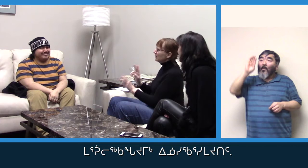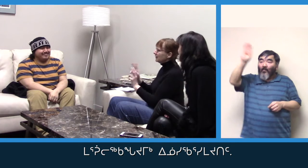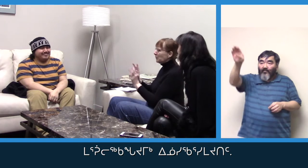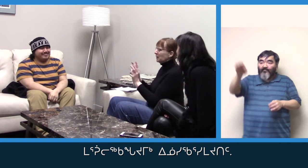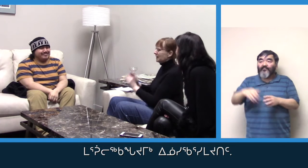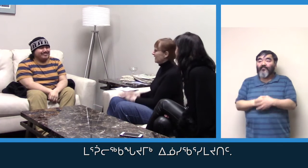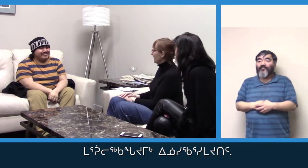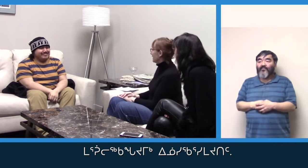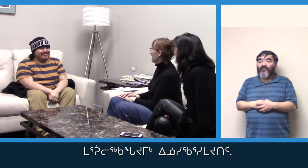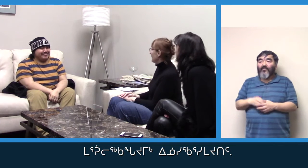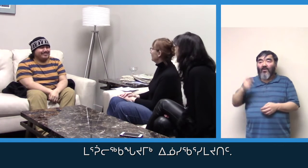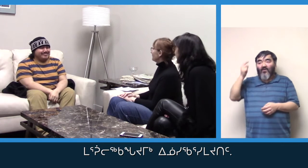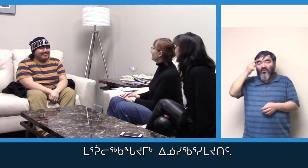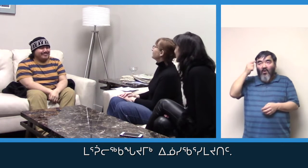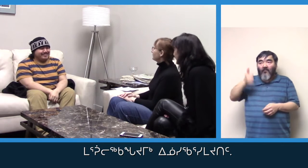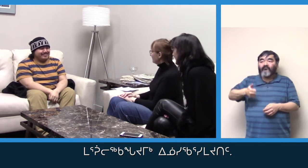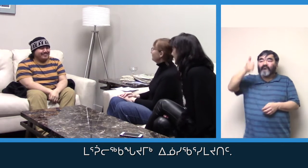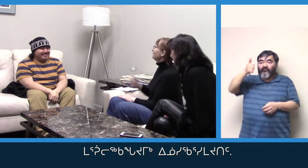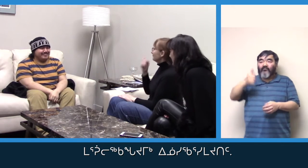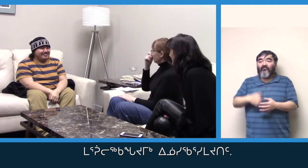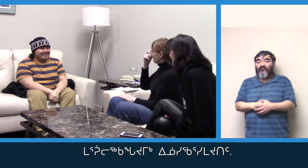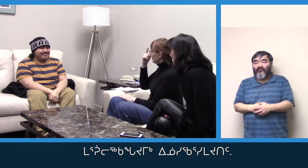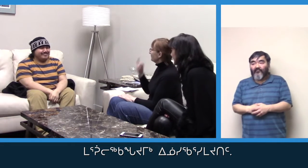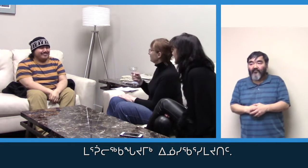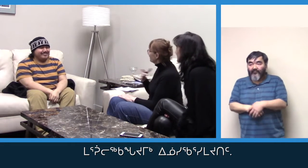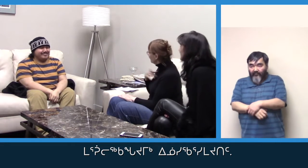Mhm. Double existence.